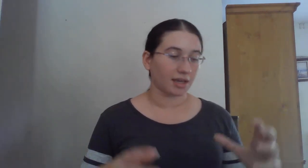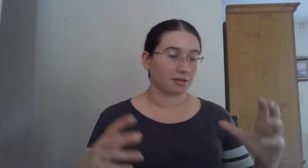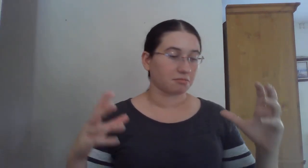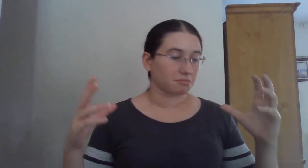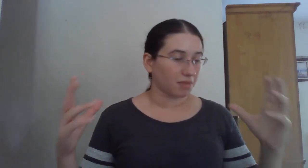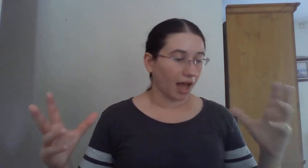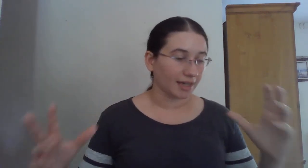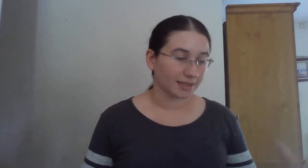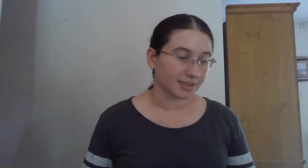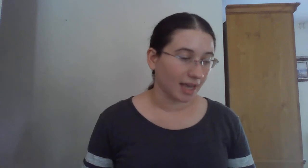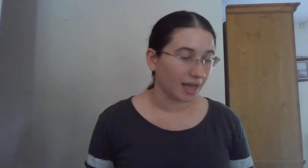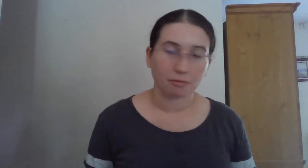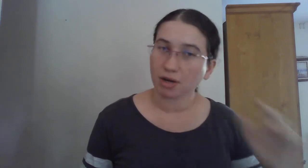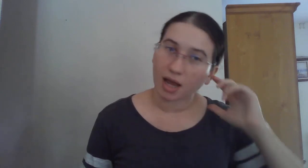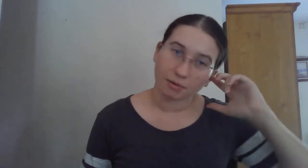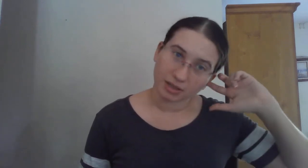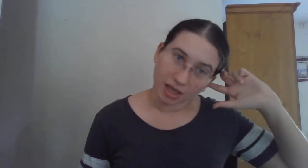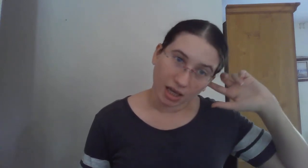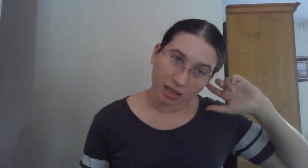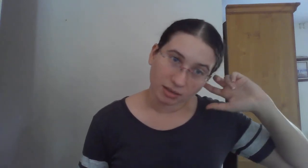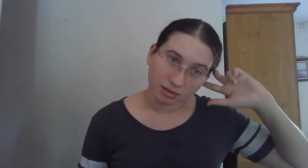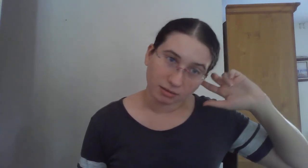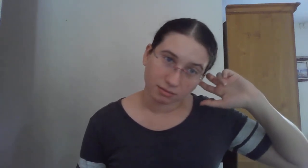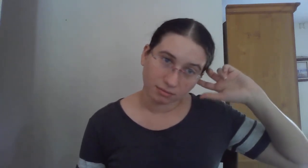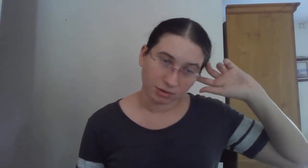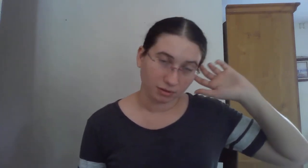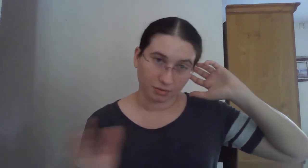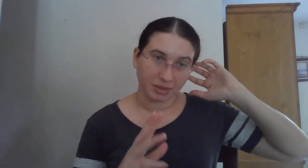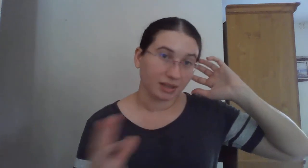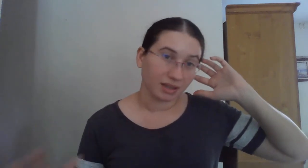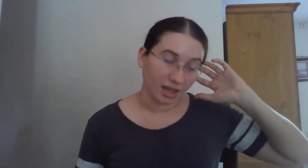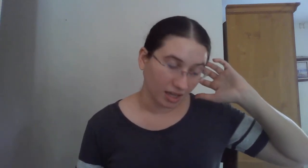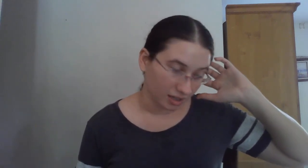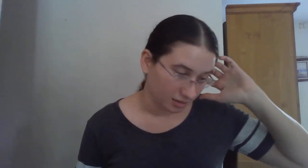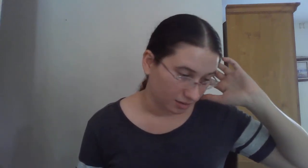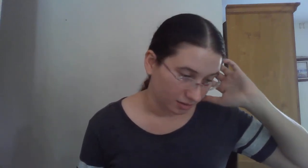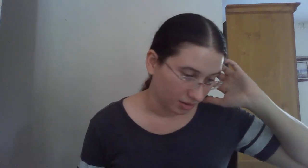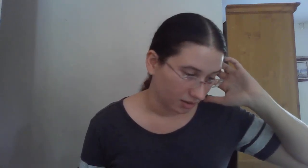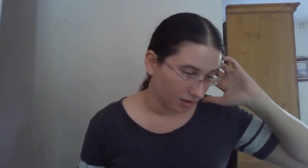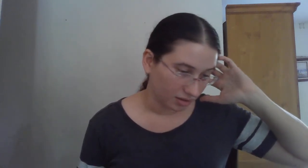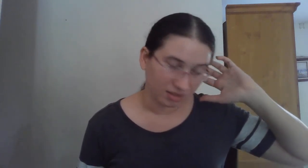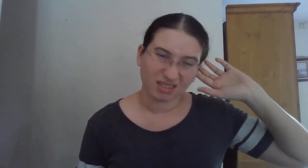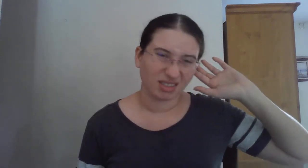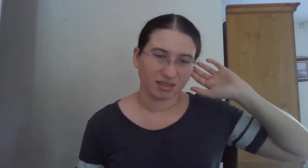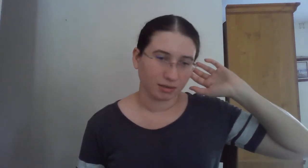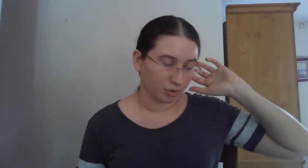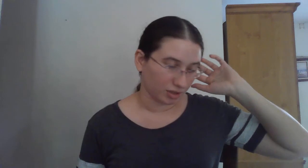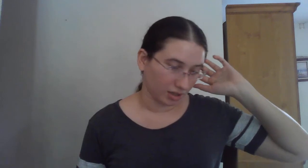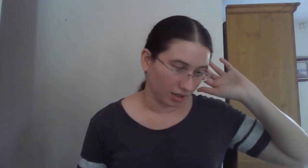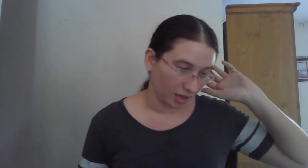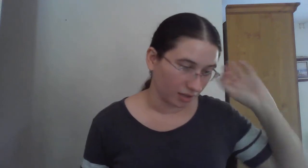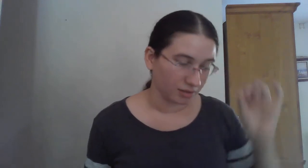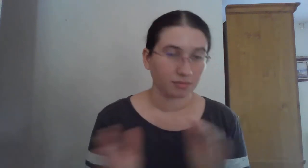say I stay 1 hour can't. You can repeat the can't. It's just easier to put it at the end.